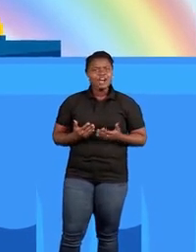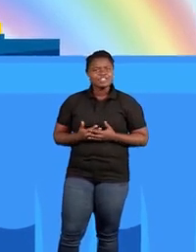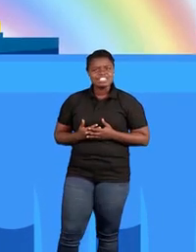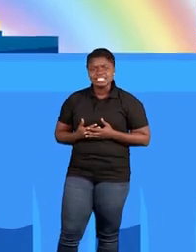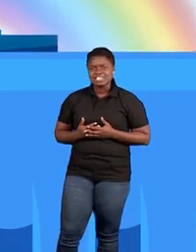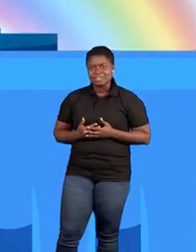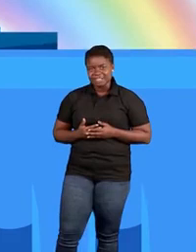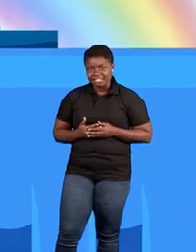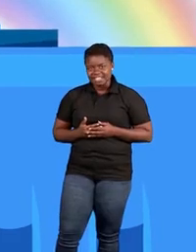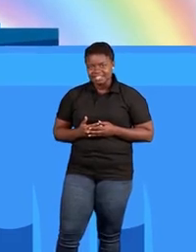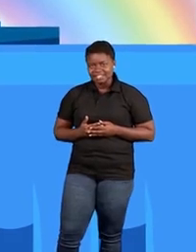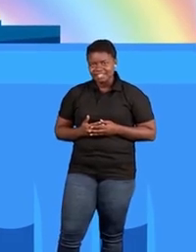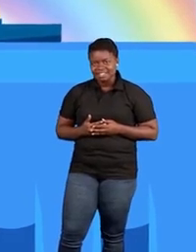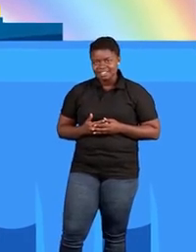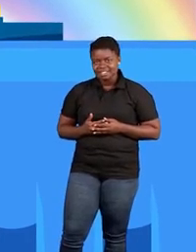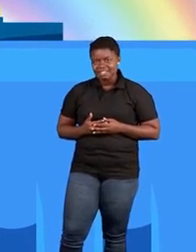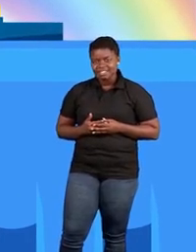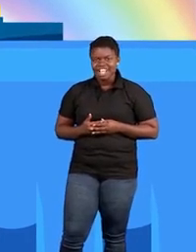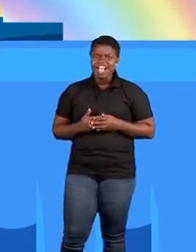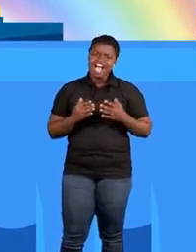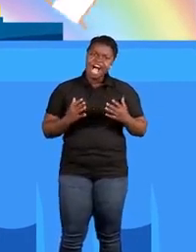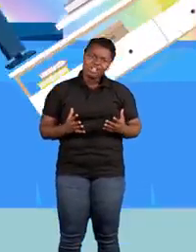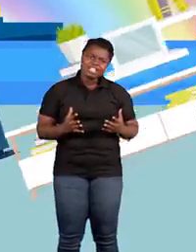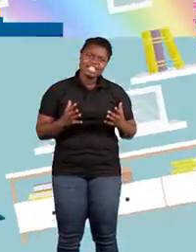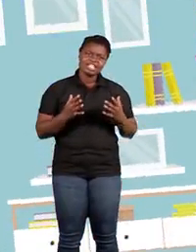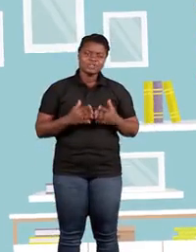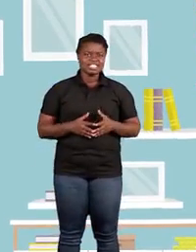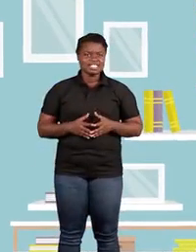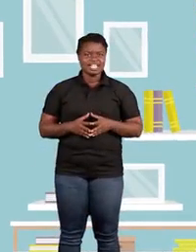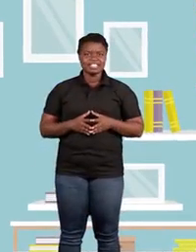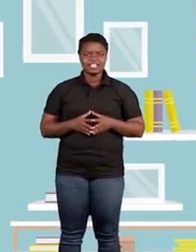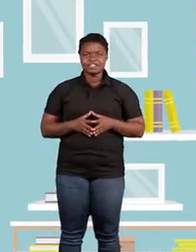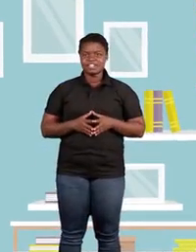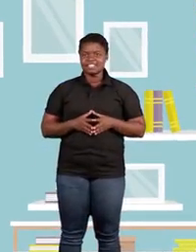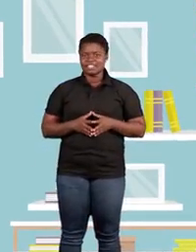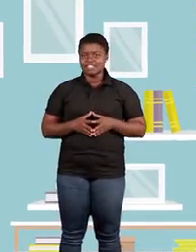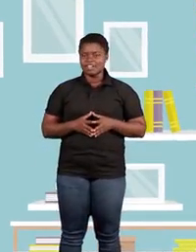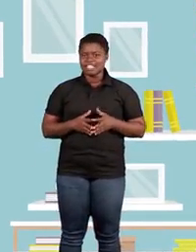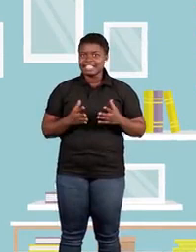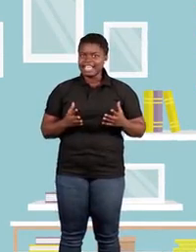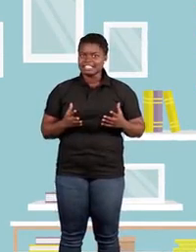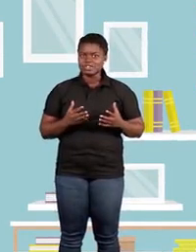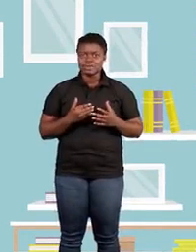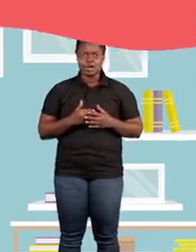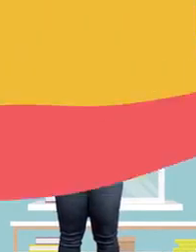How do seeds germinate? How does electricity and television signals get into our